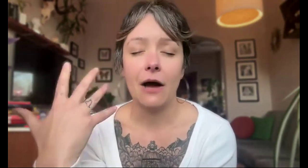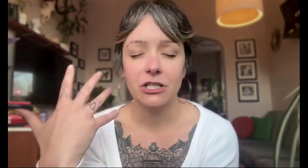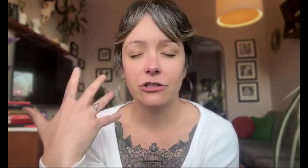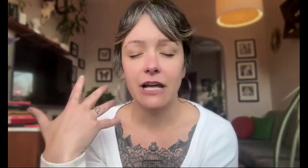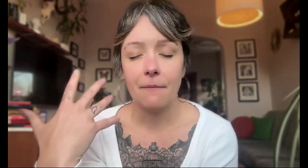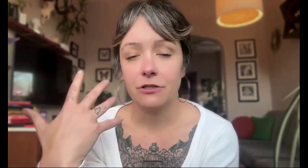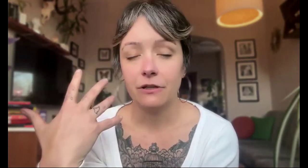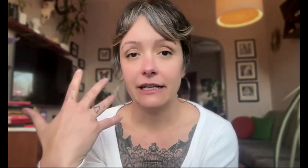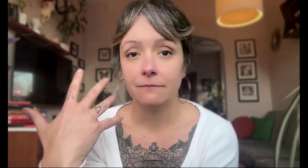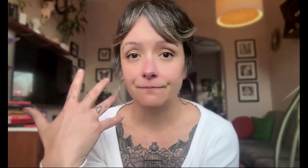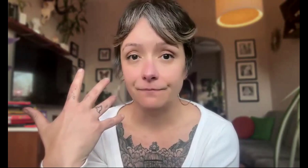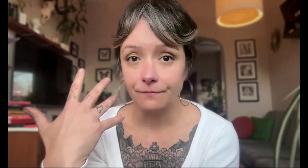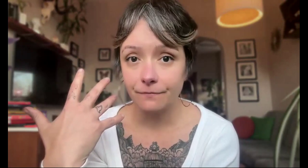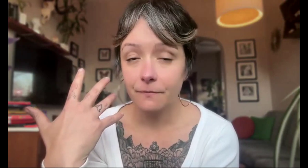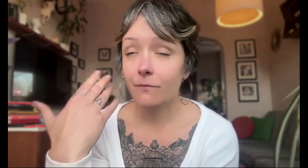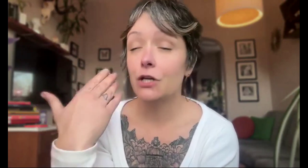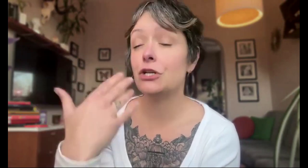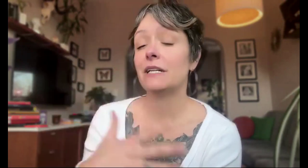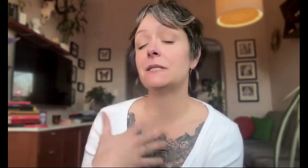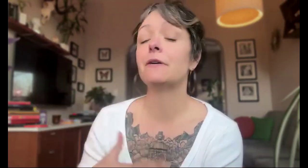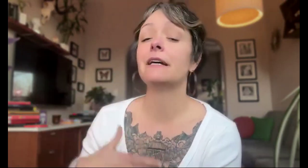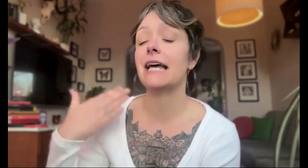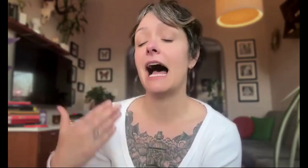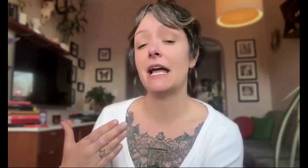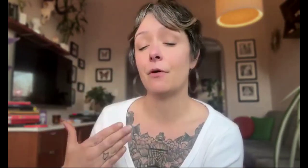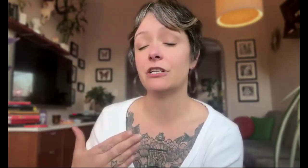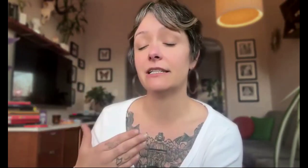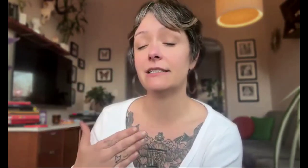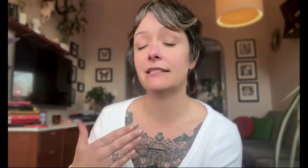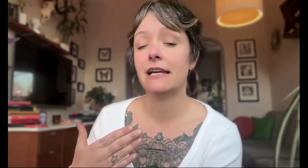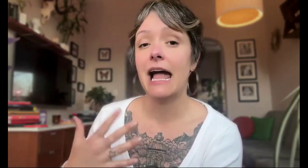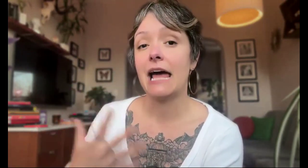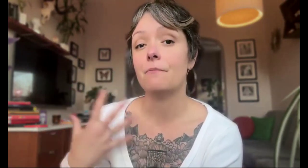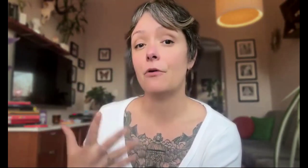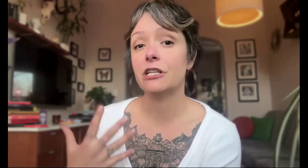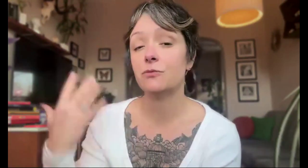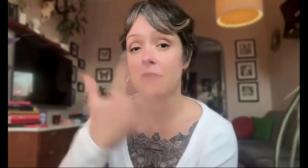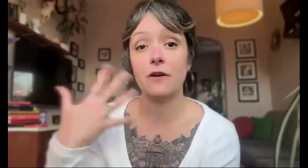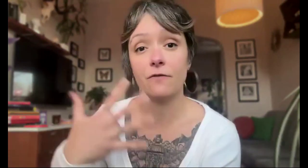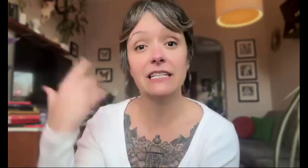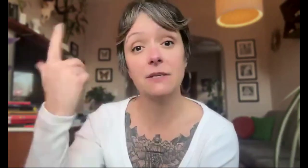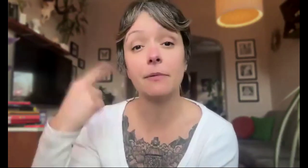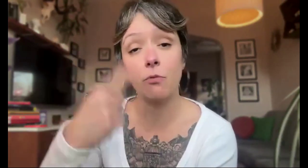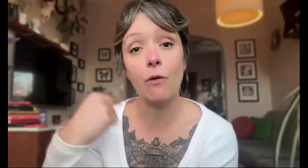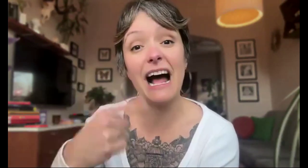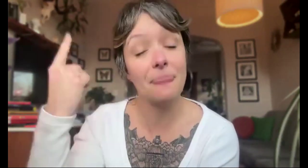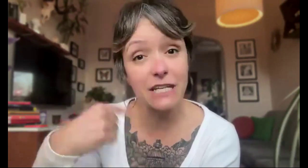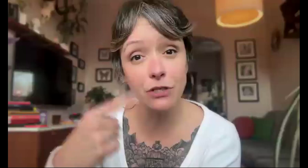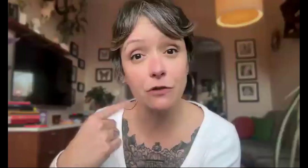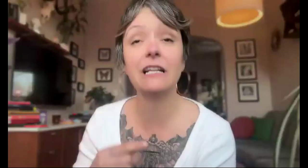allowing children the opportunity to experience high emotions and emotions within their face to be able to point out that's what you feel